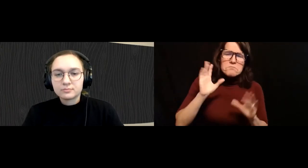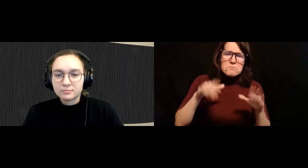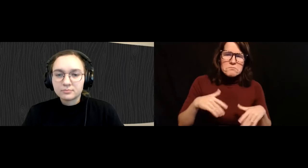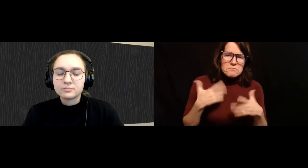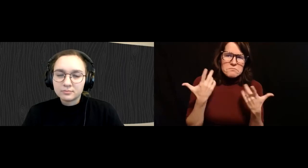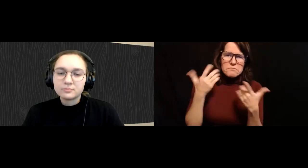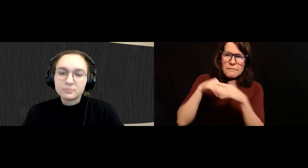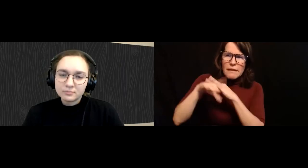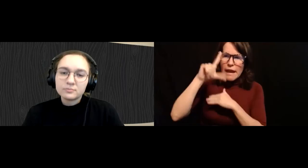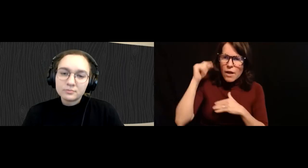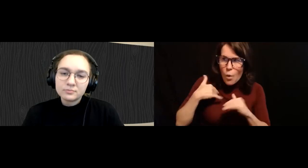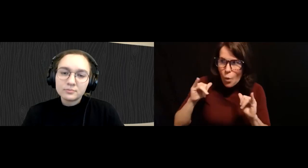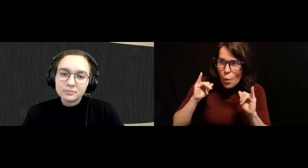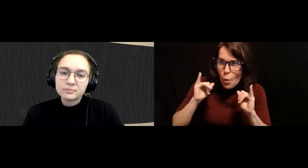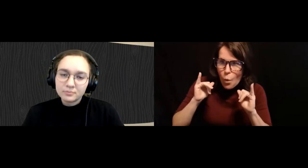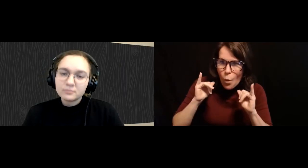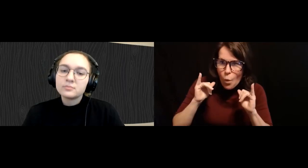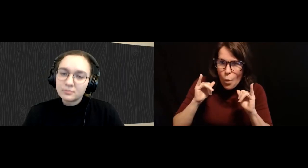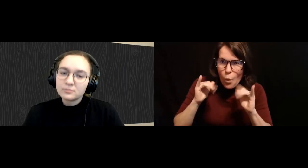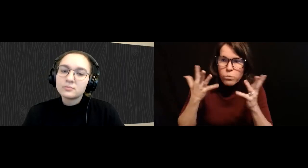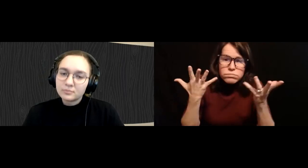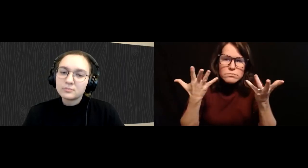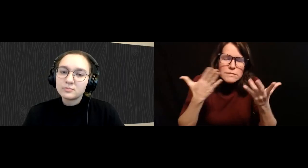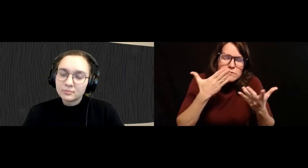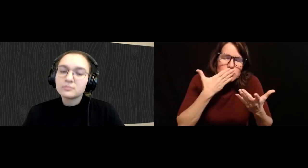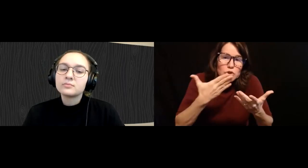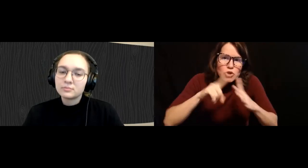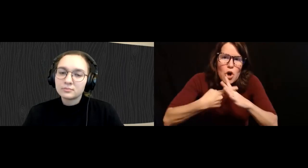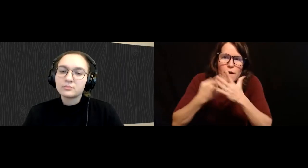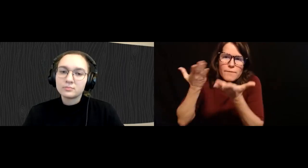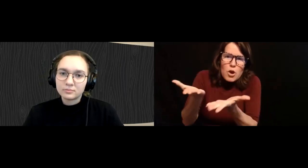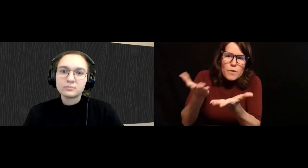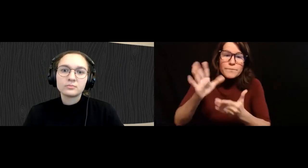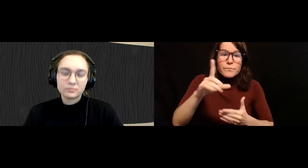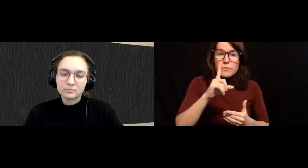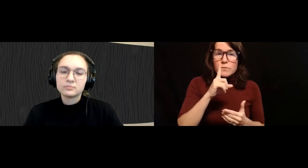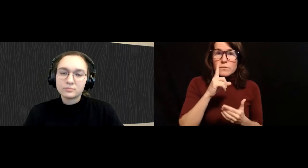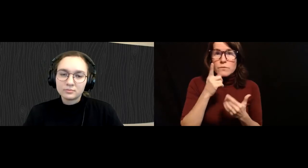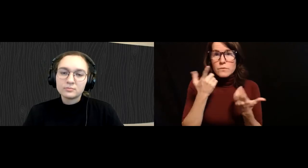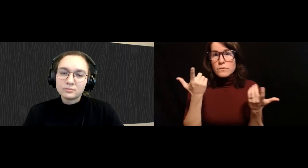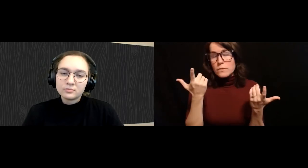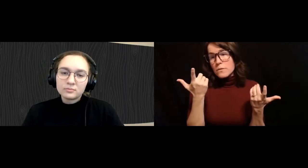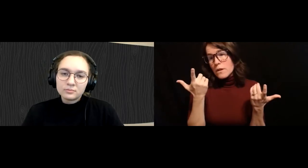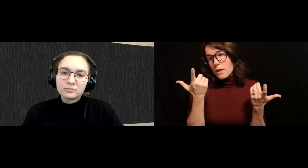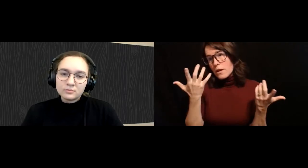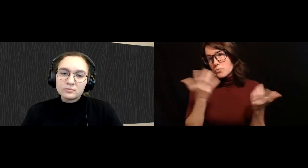know. And I can't blame them. But when I went to Gallaudet, it was a whole new world for me. And really, life kind of started